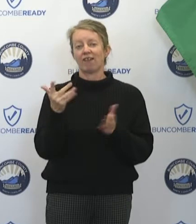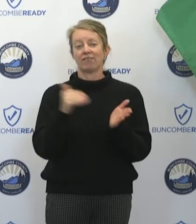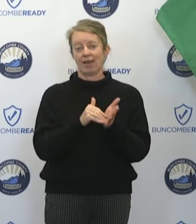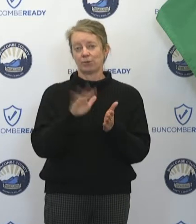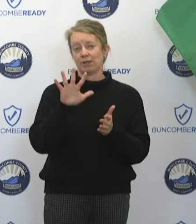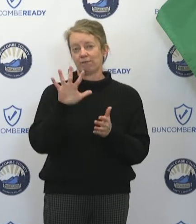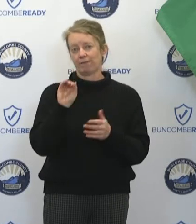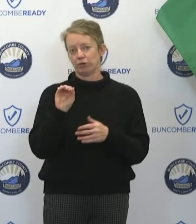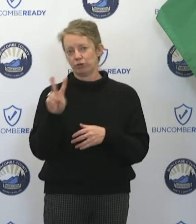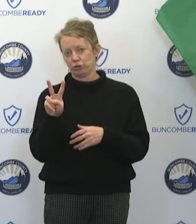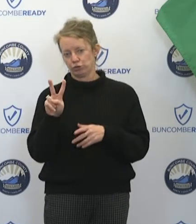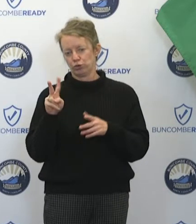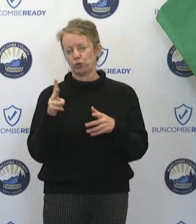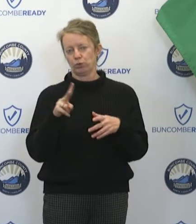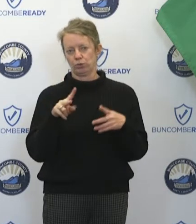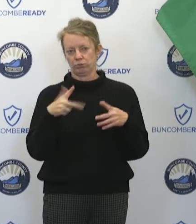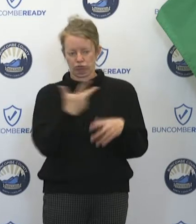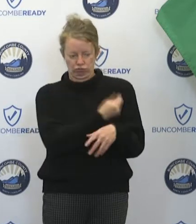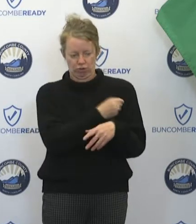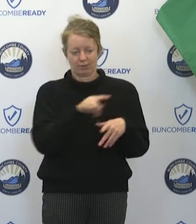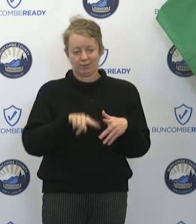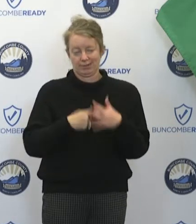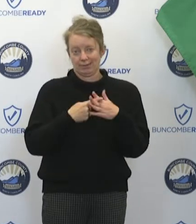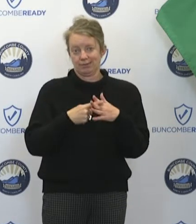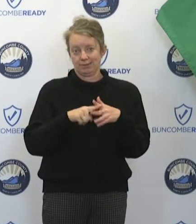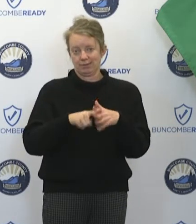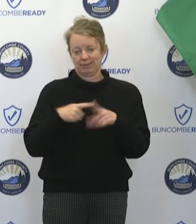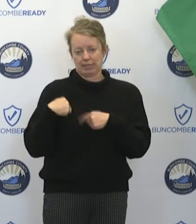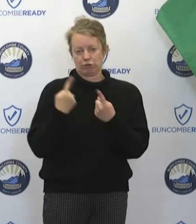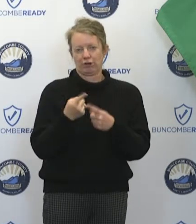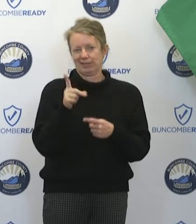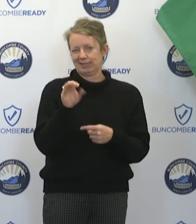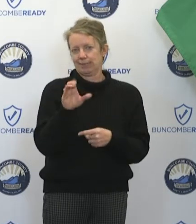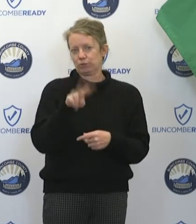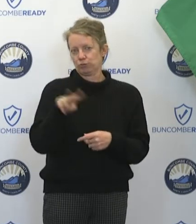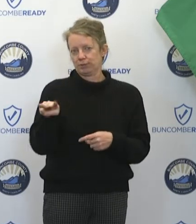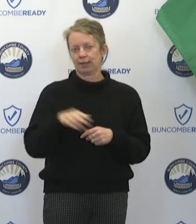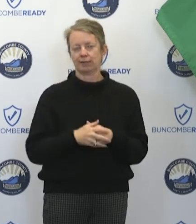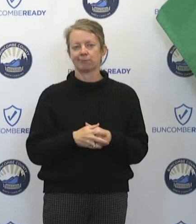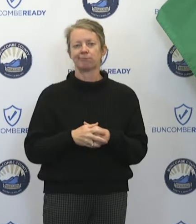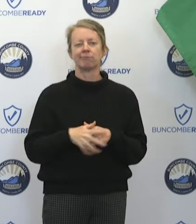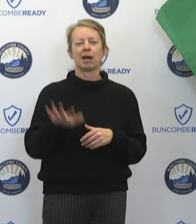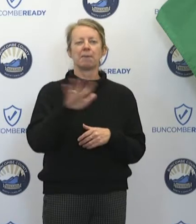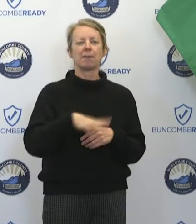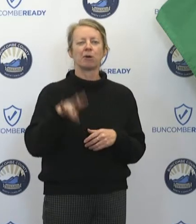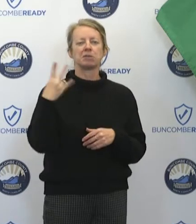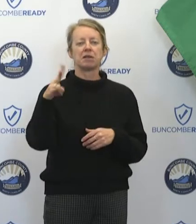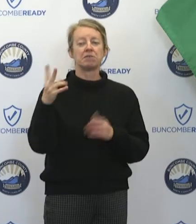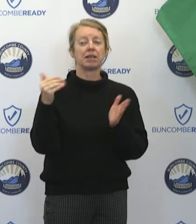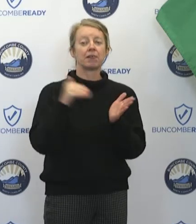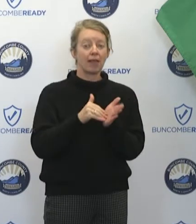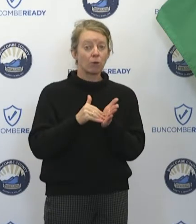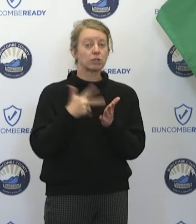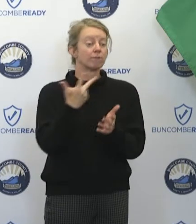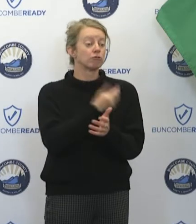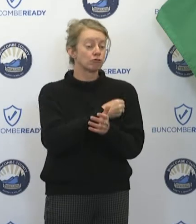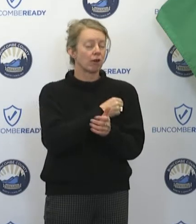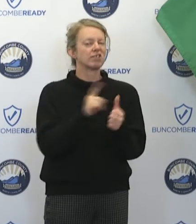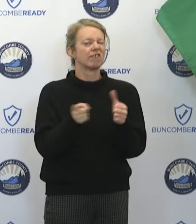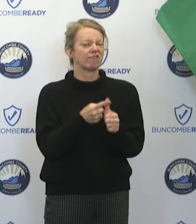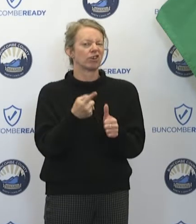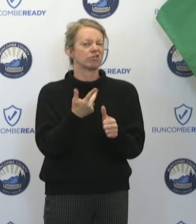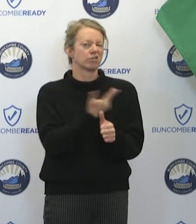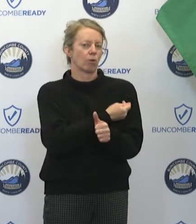25,502 doses since beginning on December 22nd. Almost 17,000 of these are first doses, and the